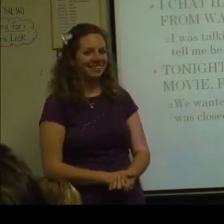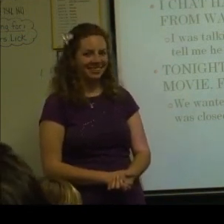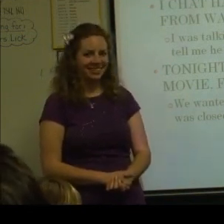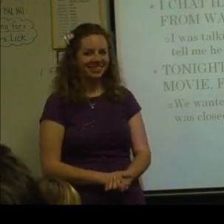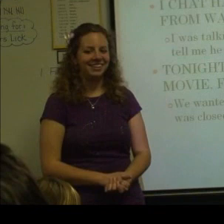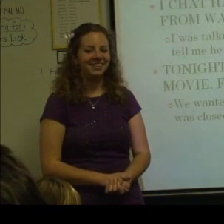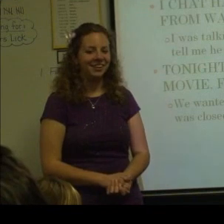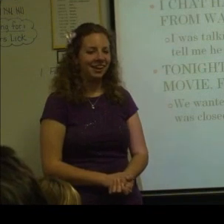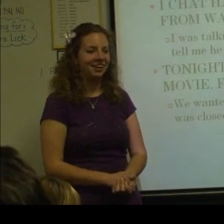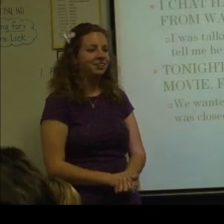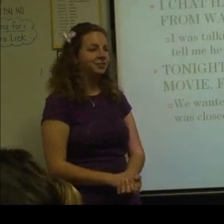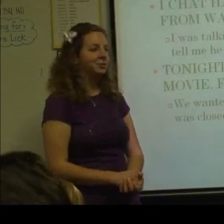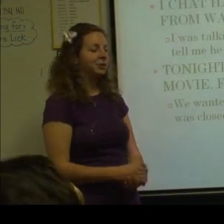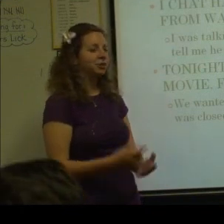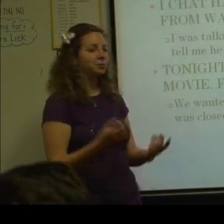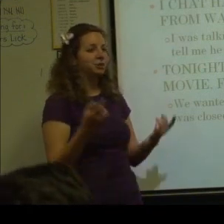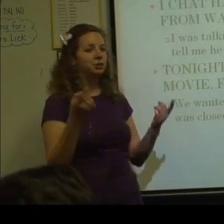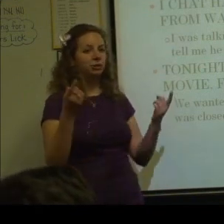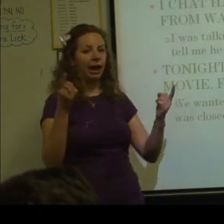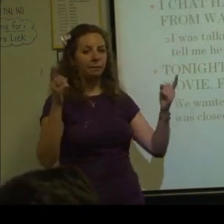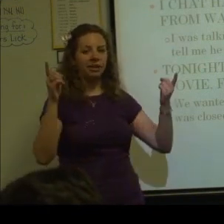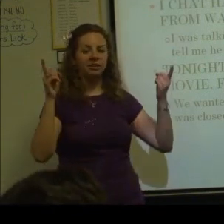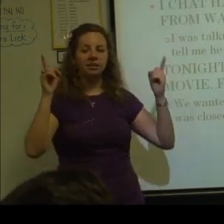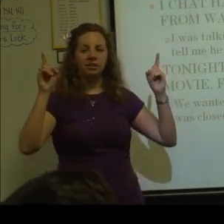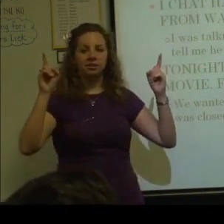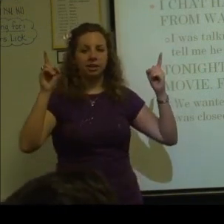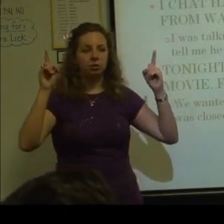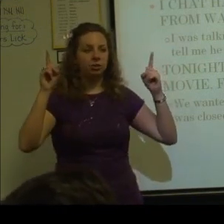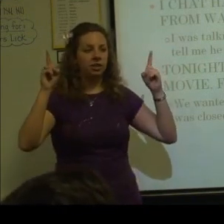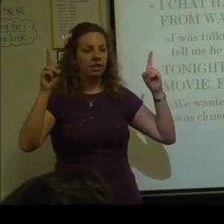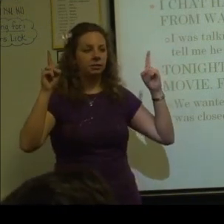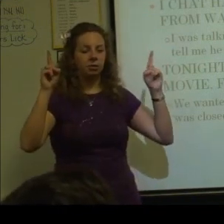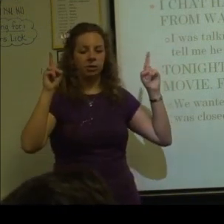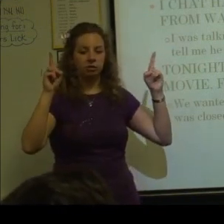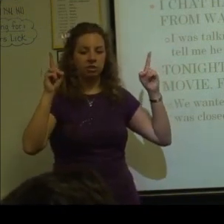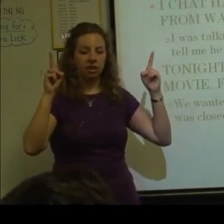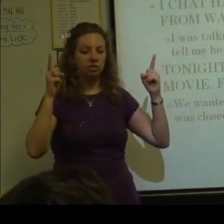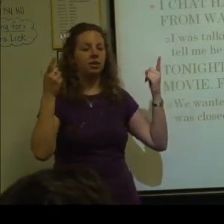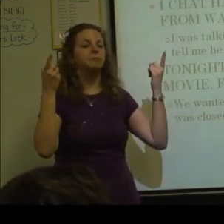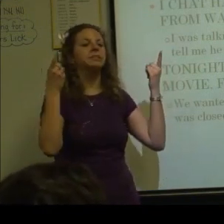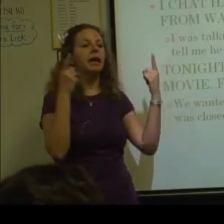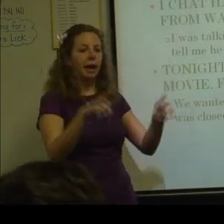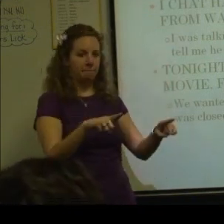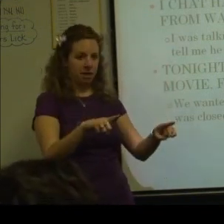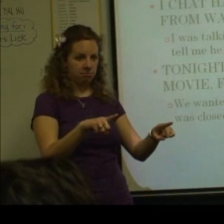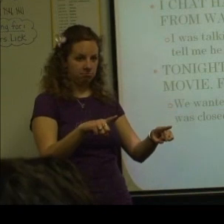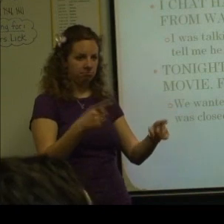Nice. Good. Okay, so make sure when you do happen, that you do it like a number 1, you type in your thumbs.